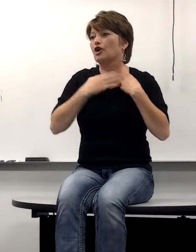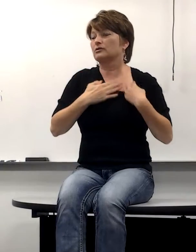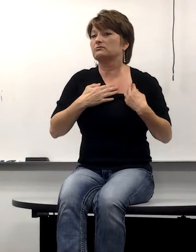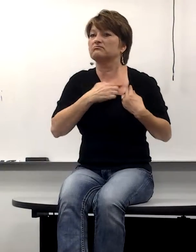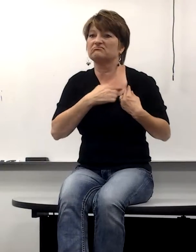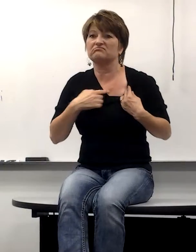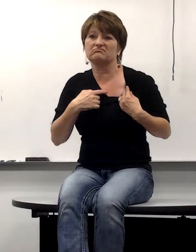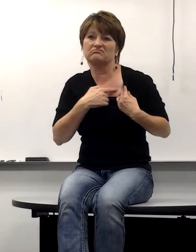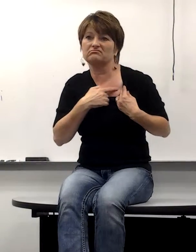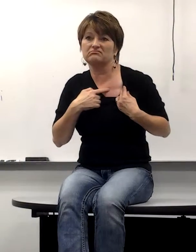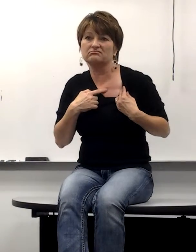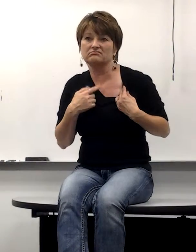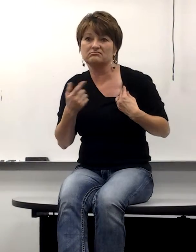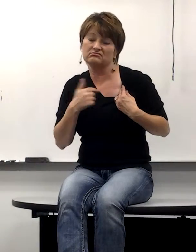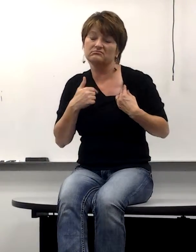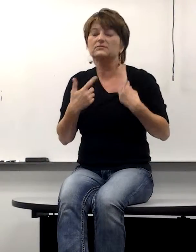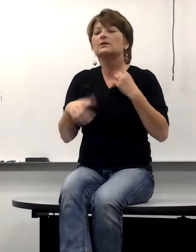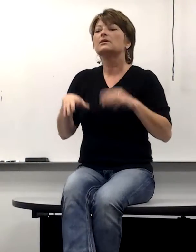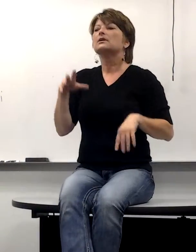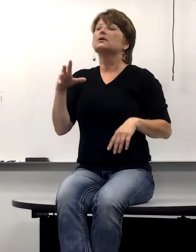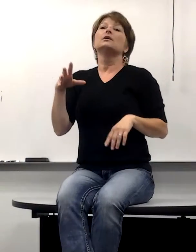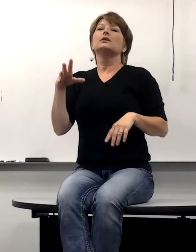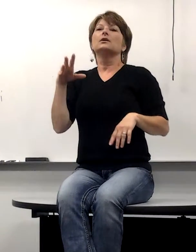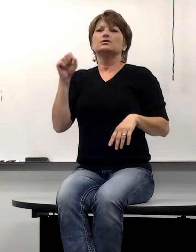Instead of injections, I have the ports. See?